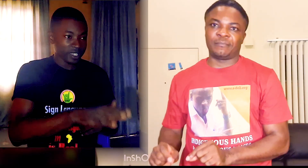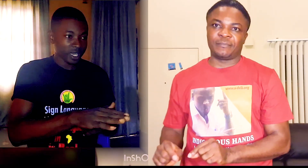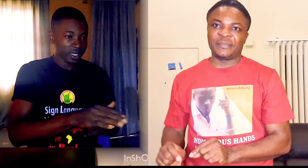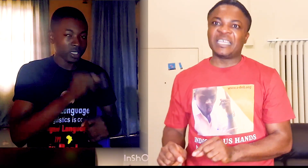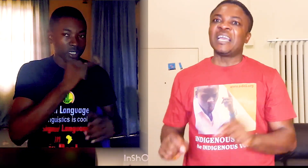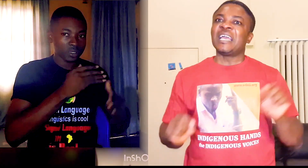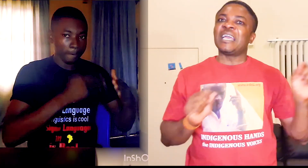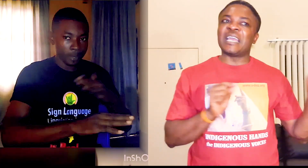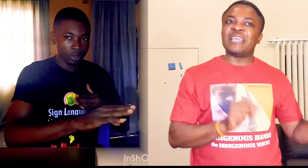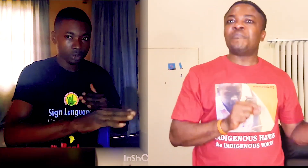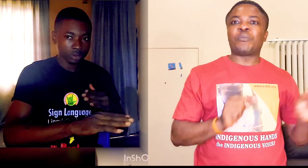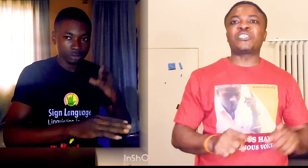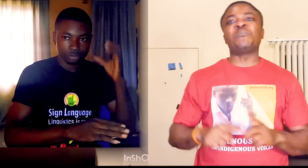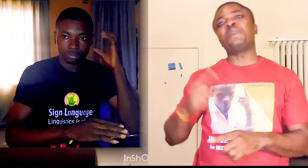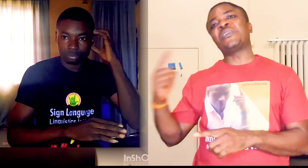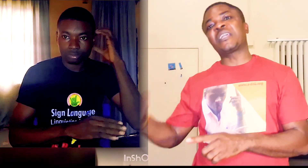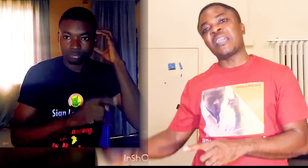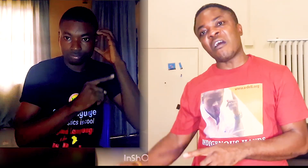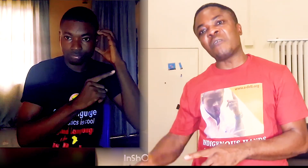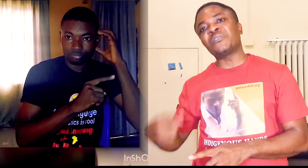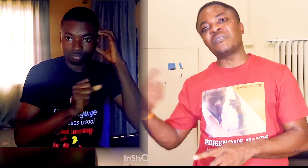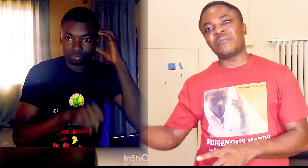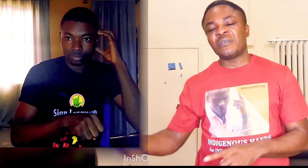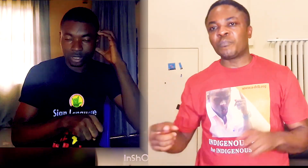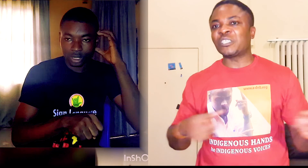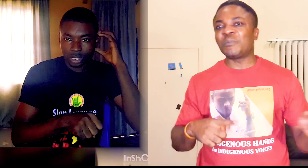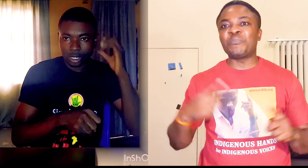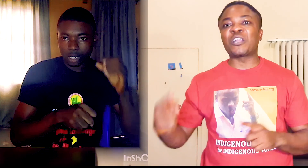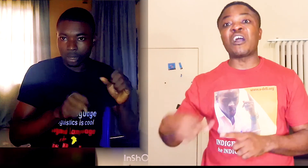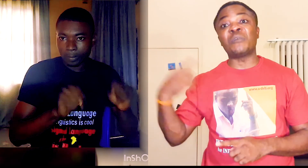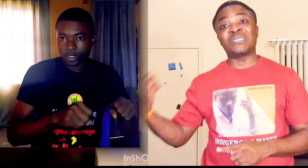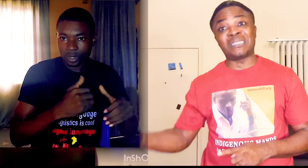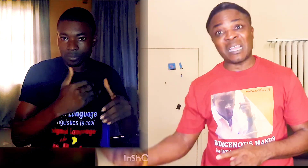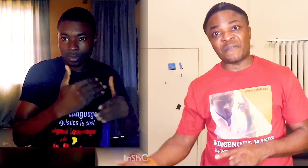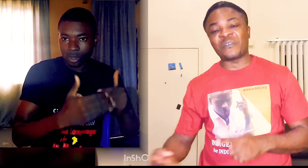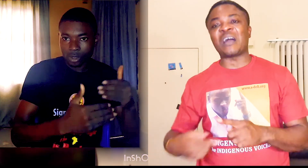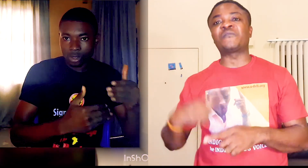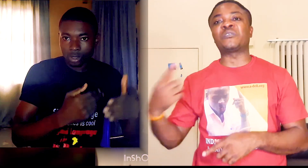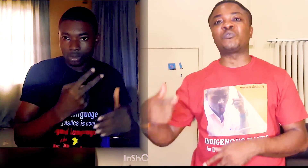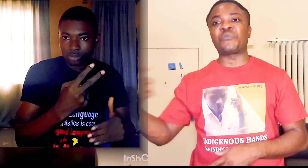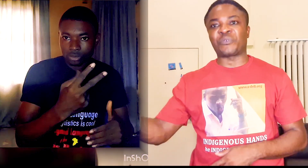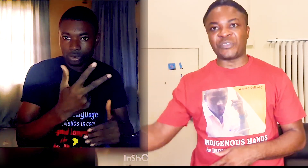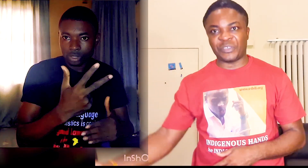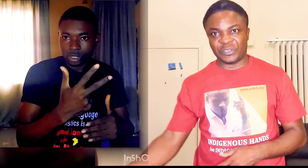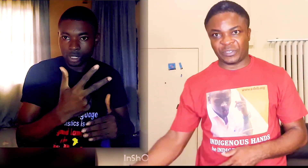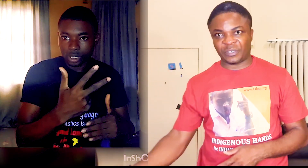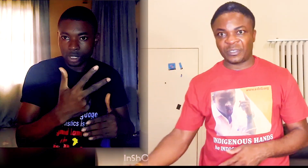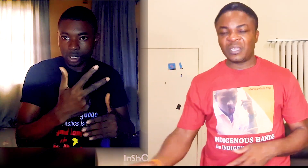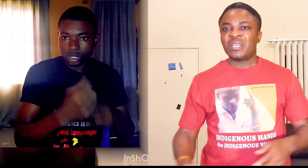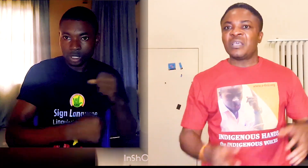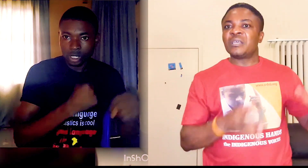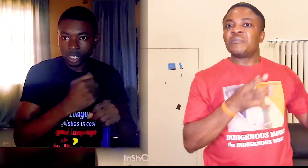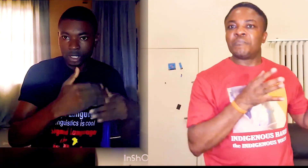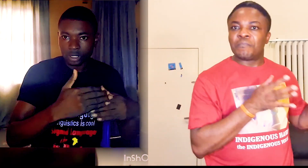hearing and possibly becomes deaf after 2-3